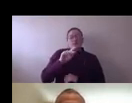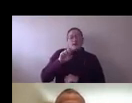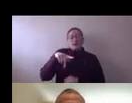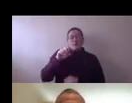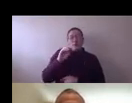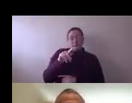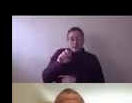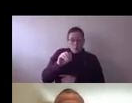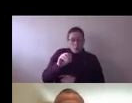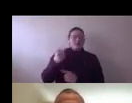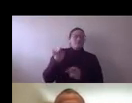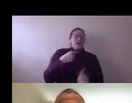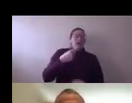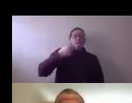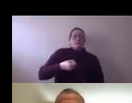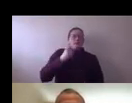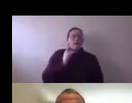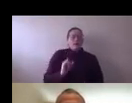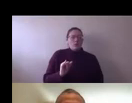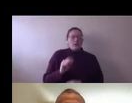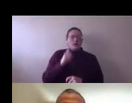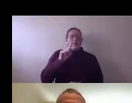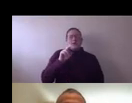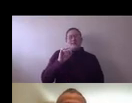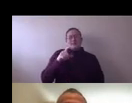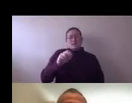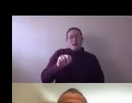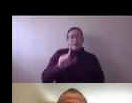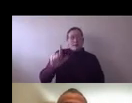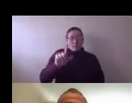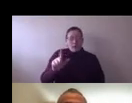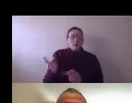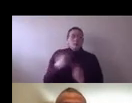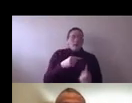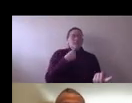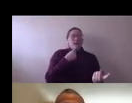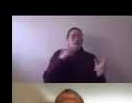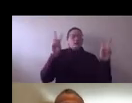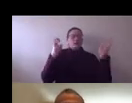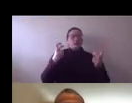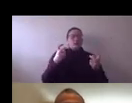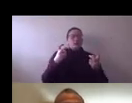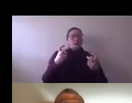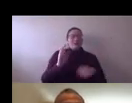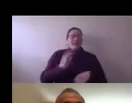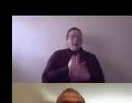give a speech at the Nixon Library, in which he pronounced that securing our freedoms from the Chinese Communist Party is